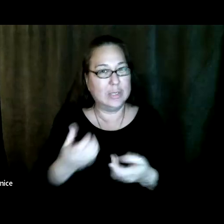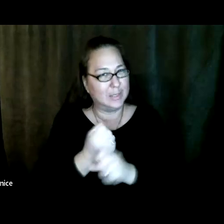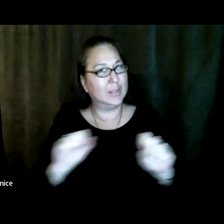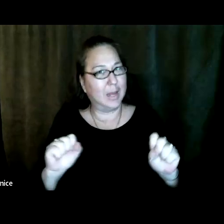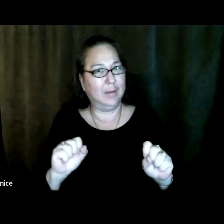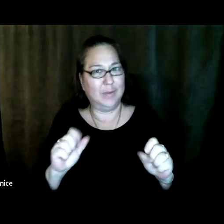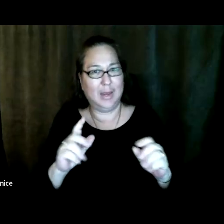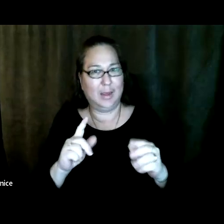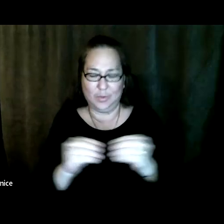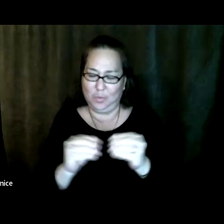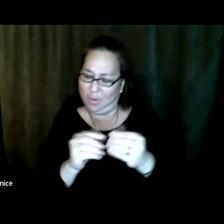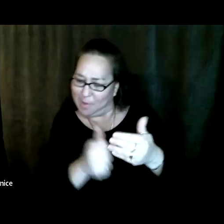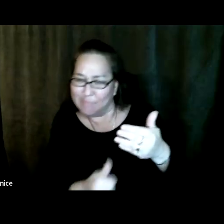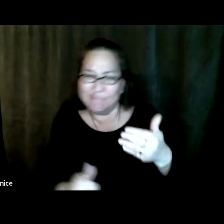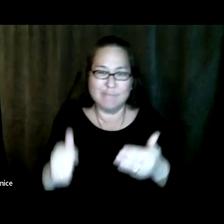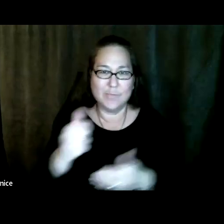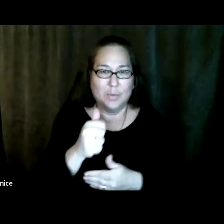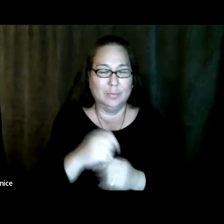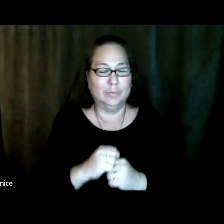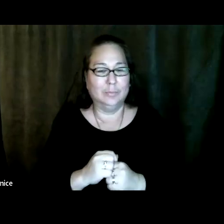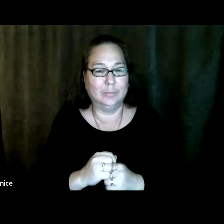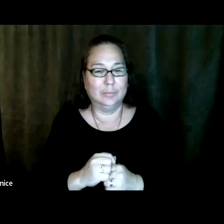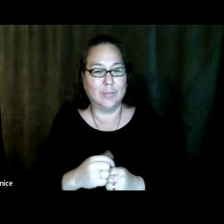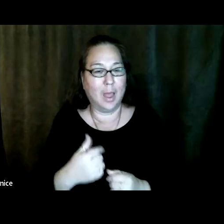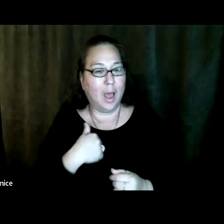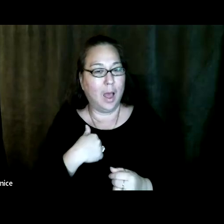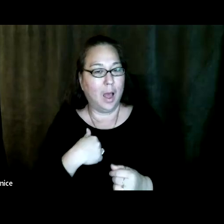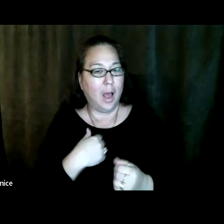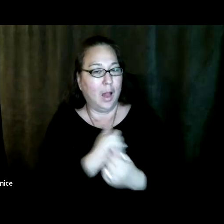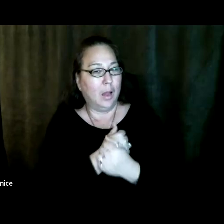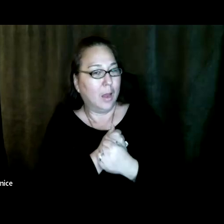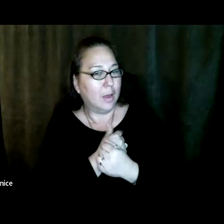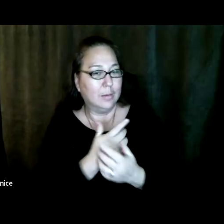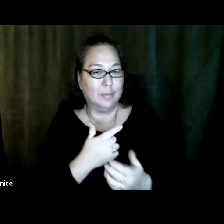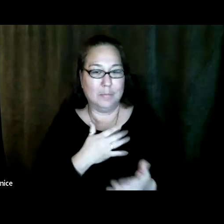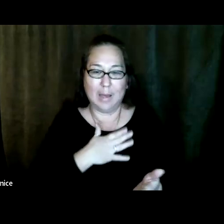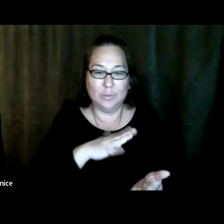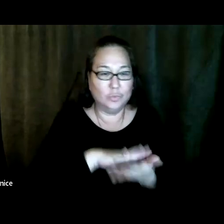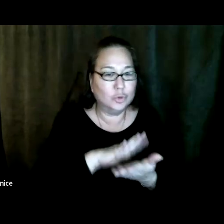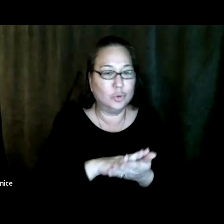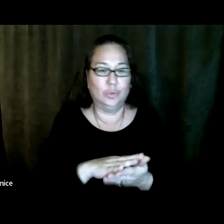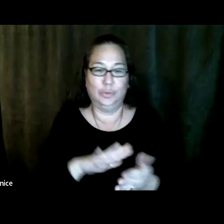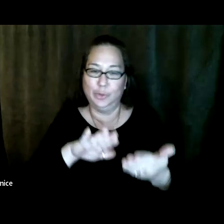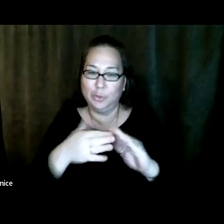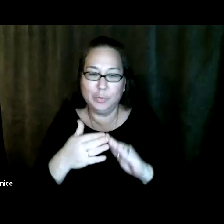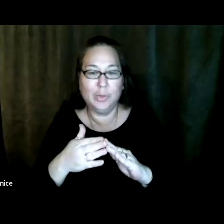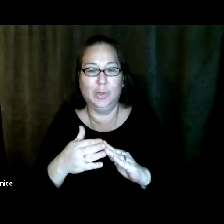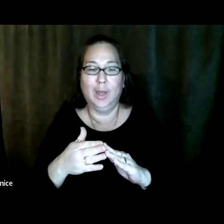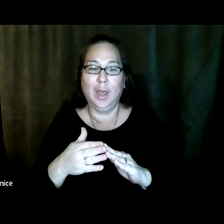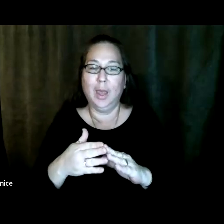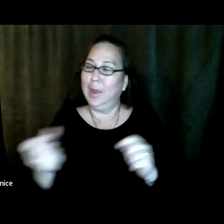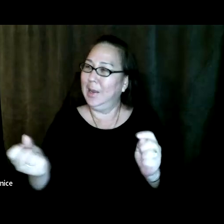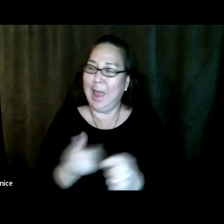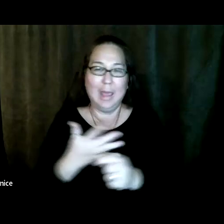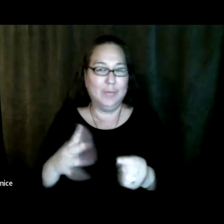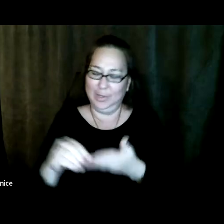our community, and the rich offerings brought to our students by our students every day. I am calling